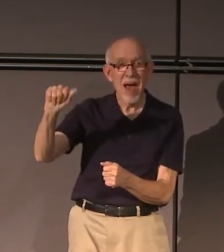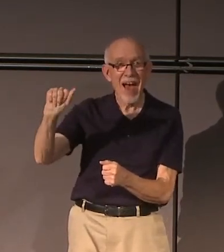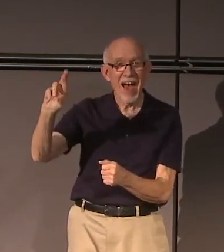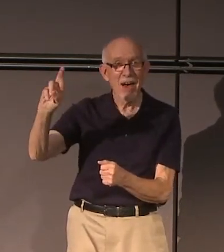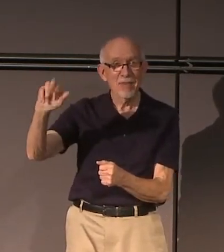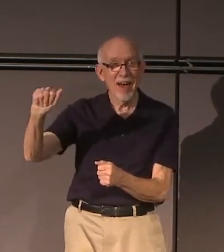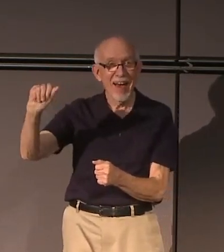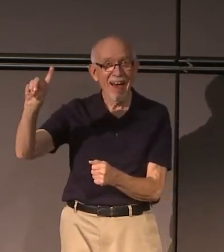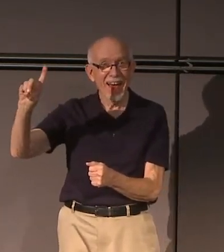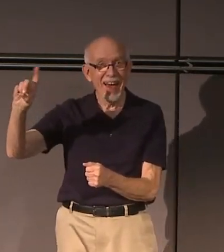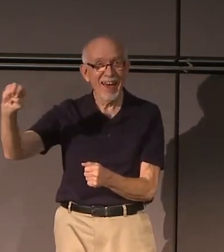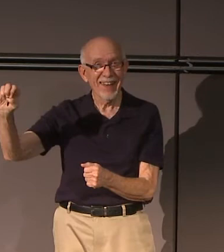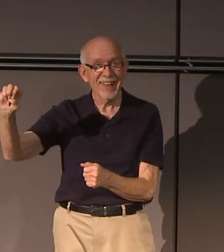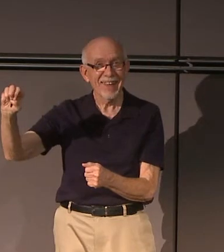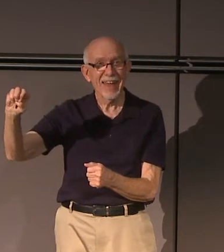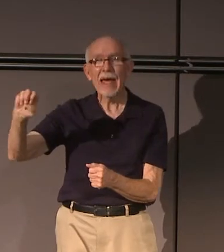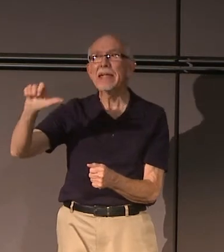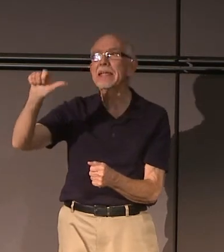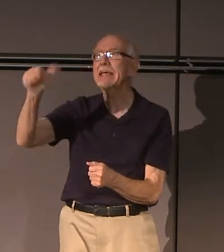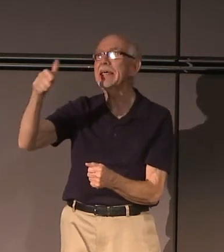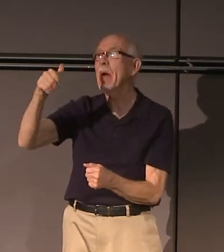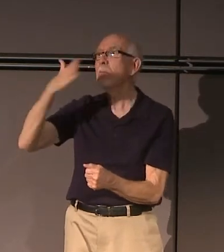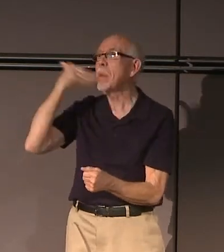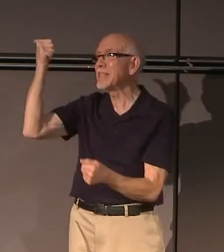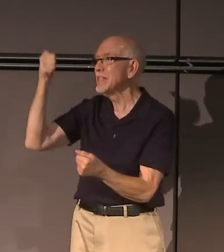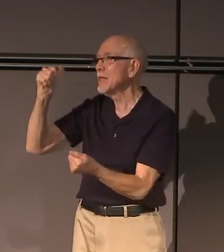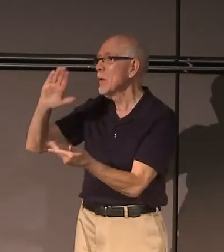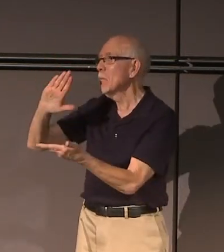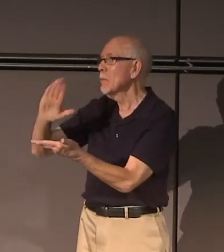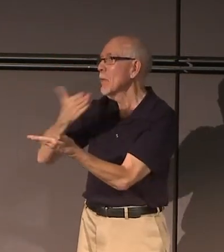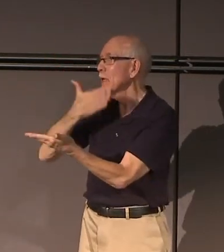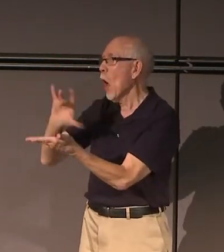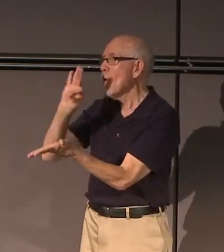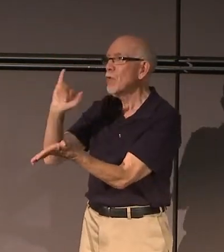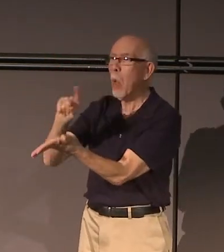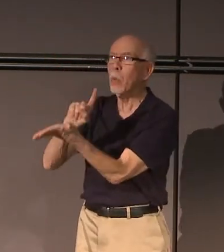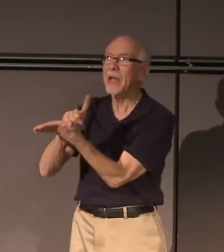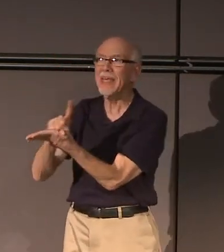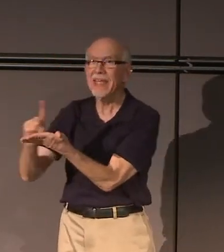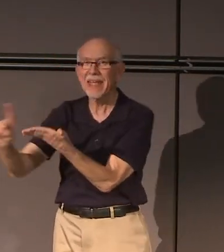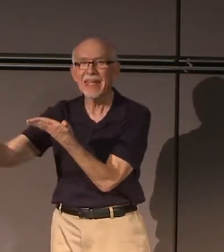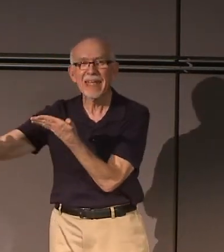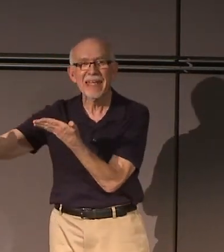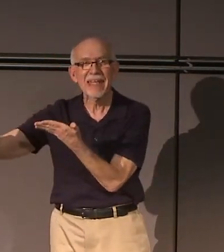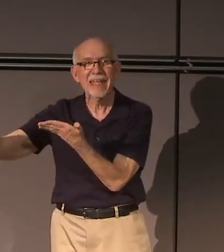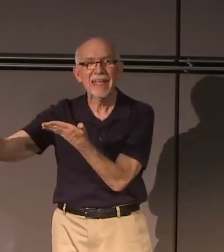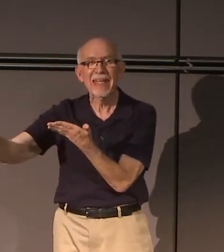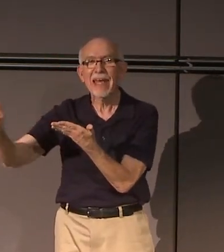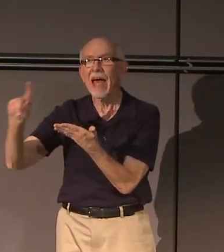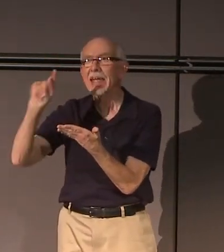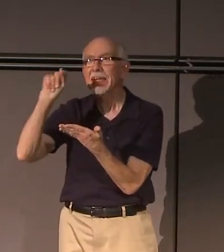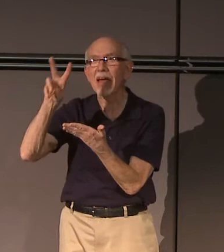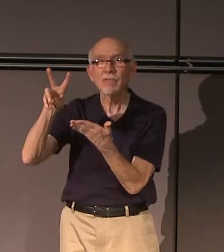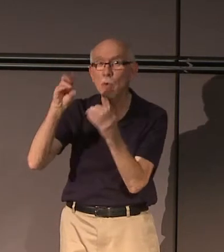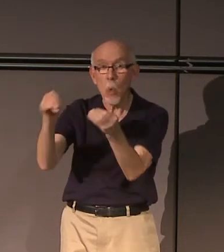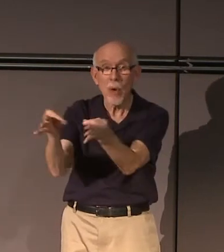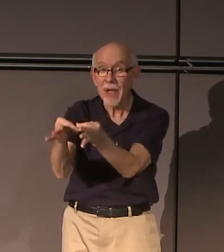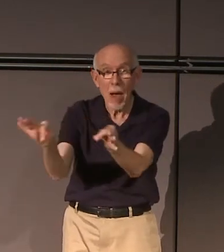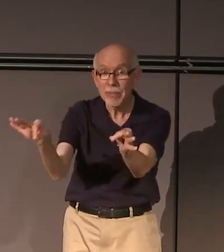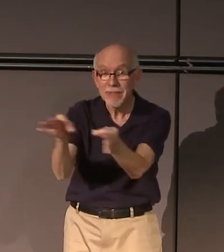Hit Parade on the TV. And that had the 10 top songs of the week.